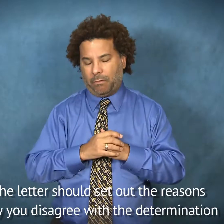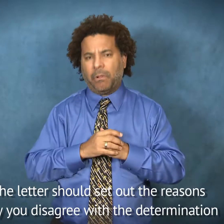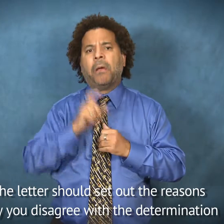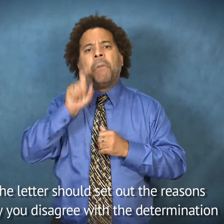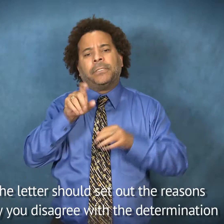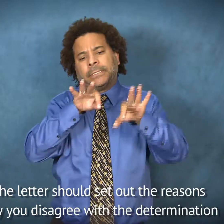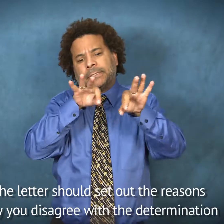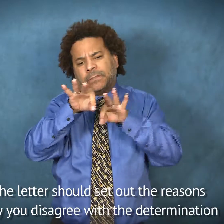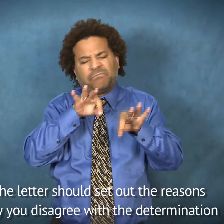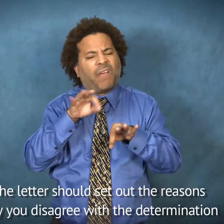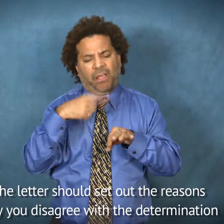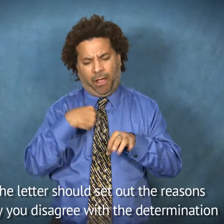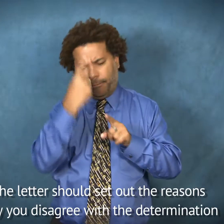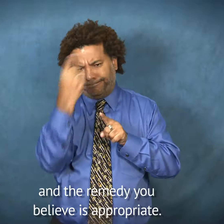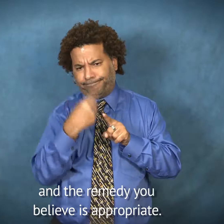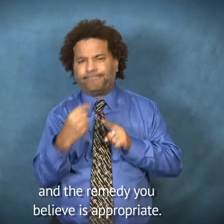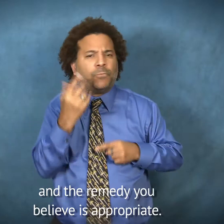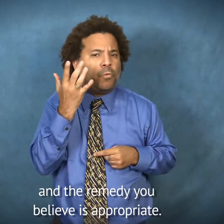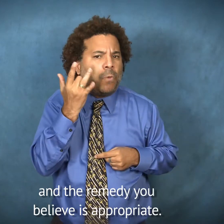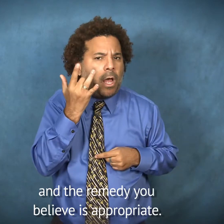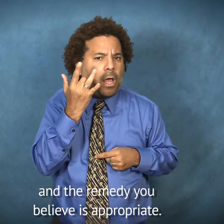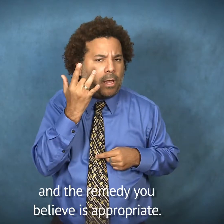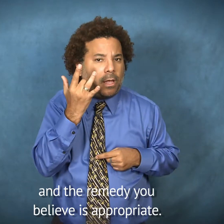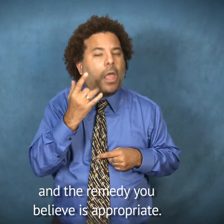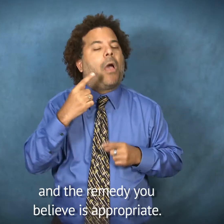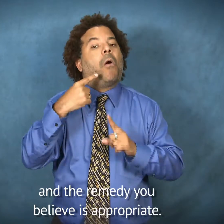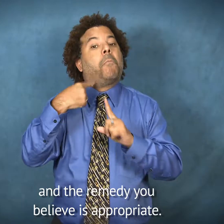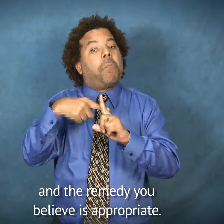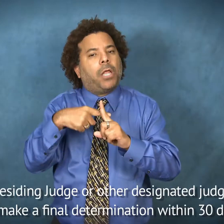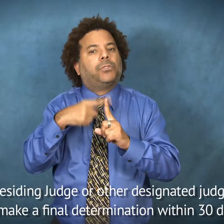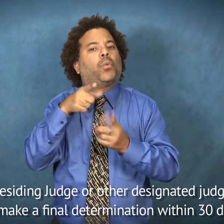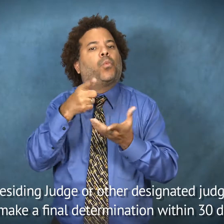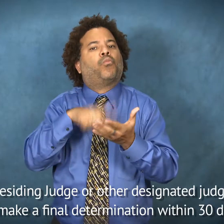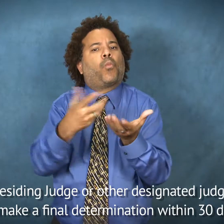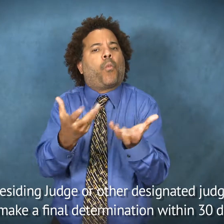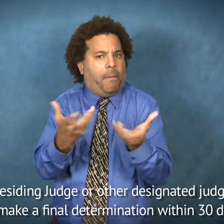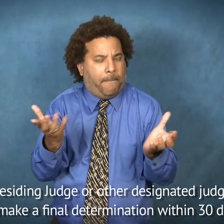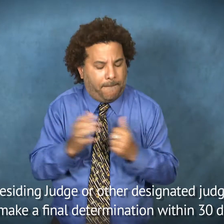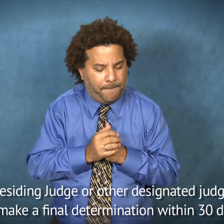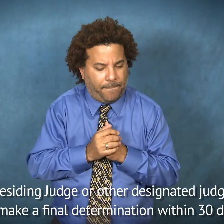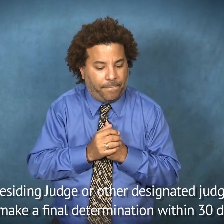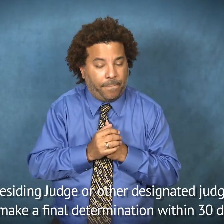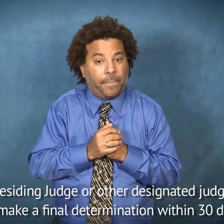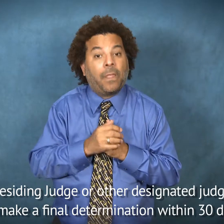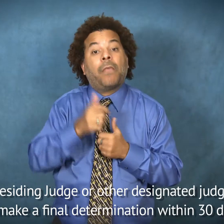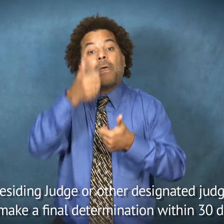you disagree with the determination and the remedy you believe is appropriate. The presiding judge or other designated judge should make a